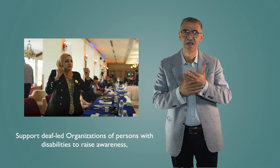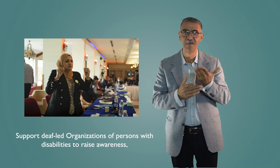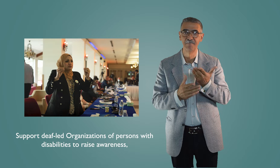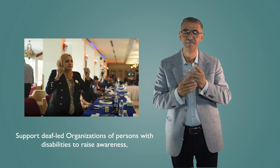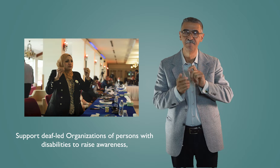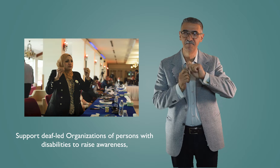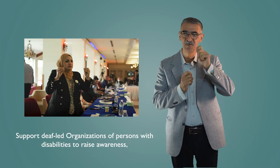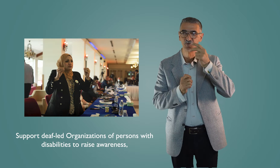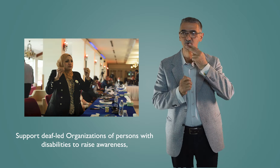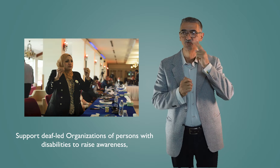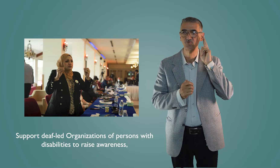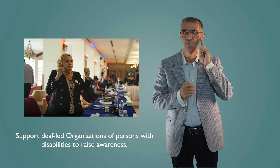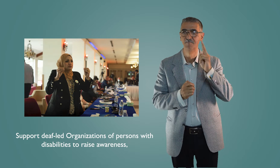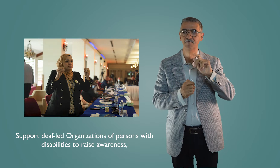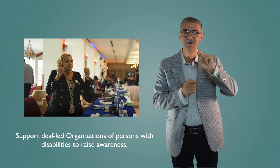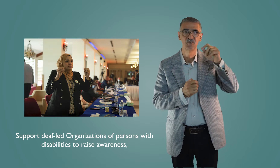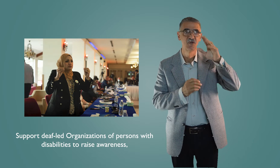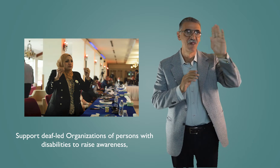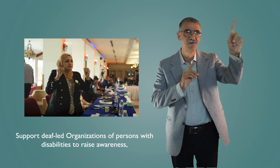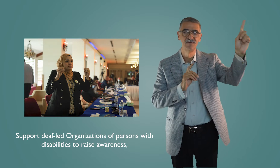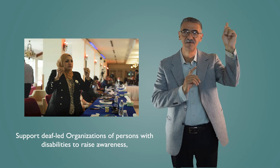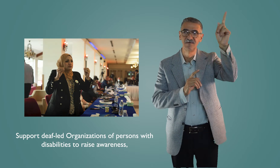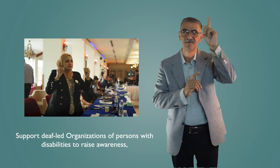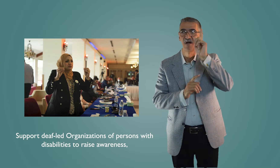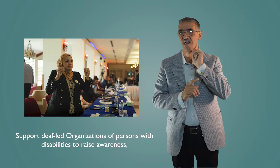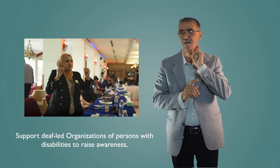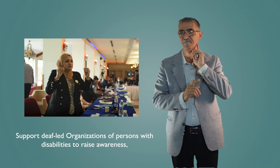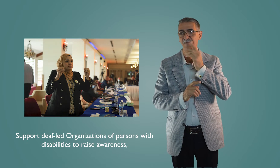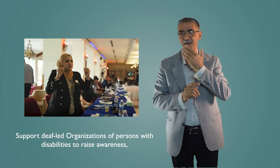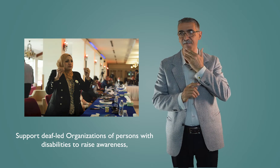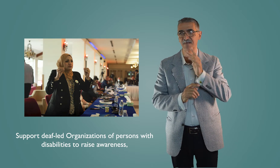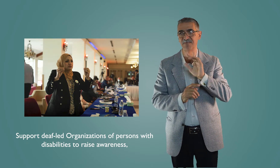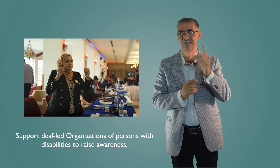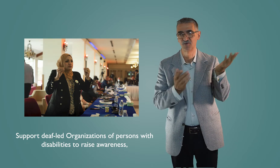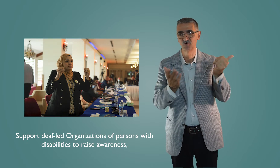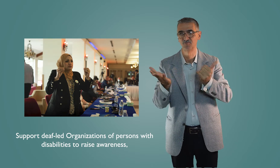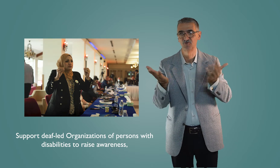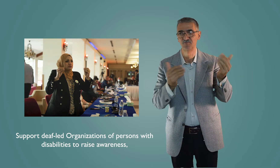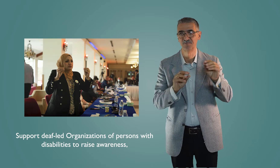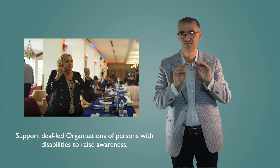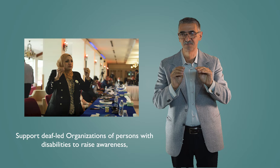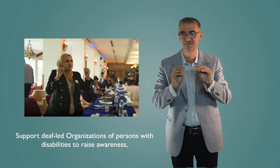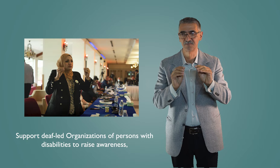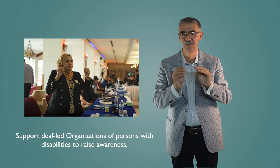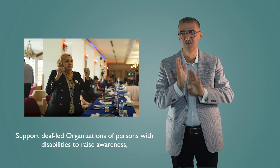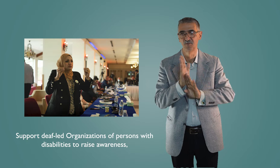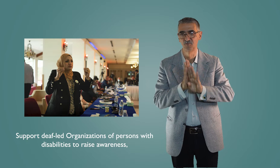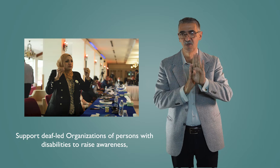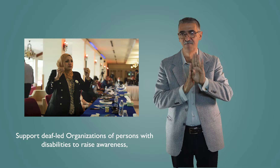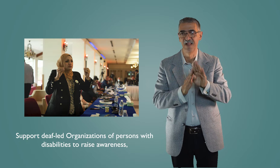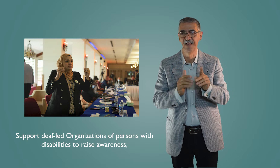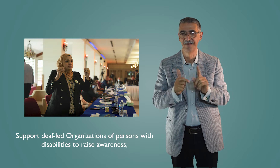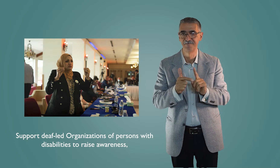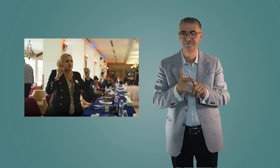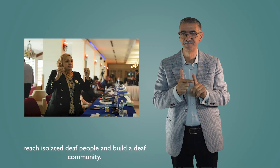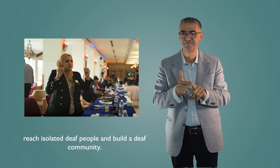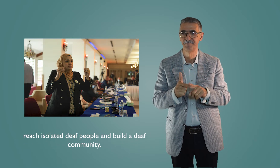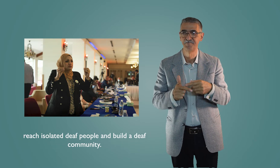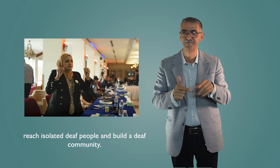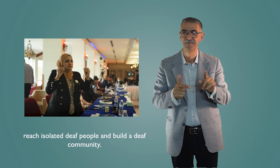Support deaf-led organizations of persons with disabilities to raise awareness, reach isolated